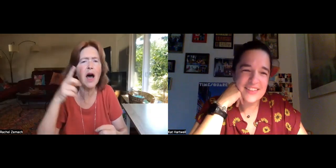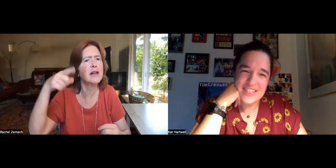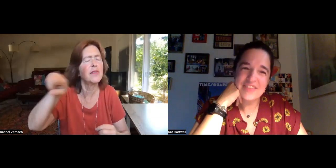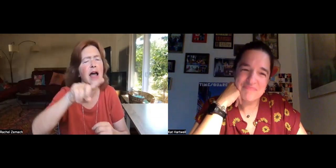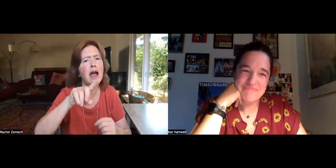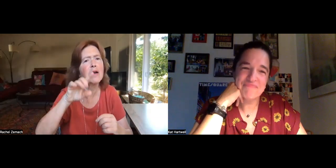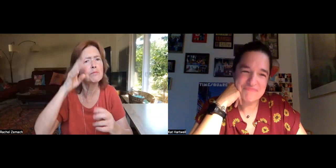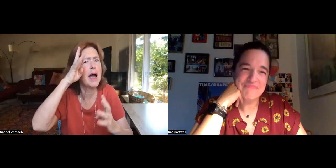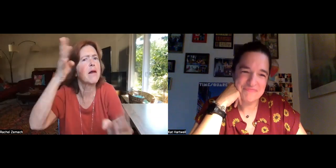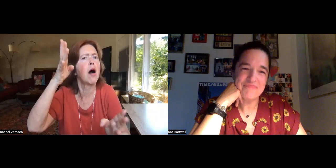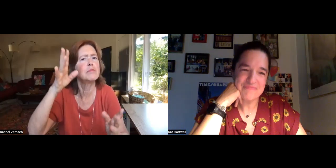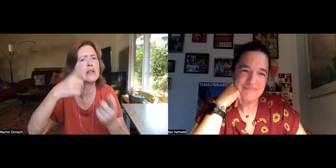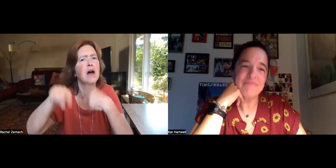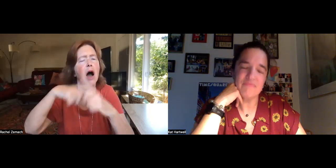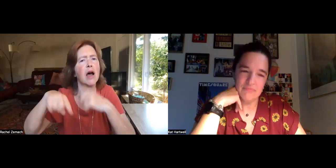Realize they made up the song.